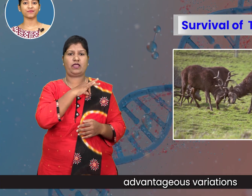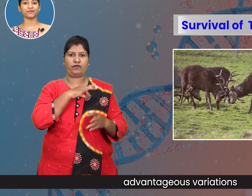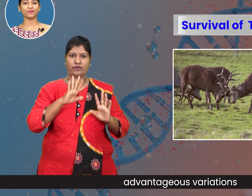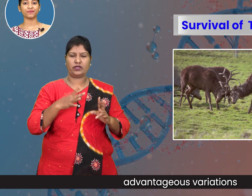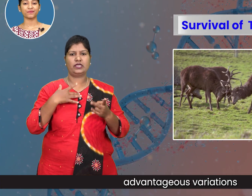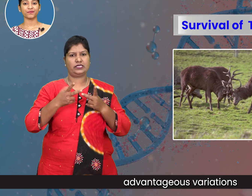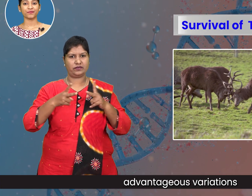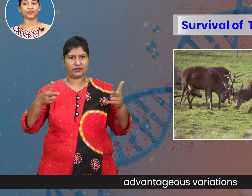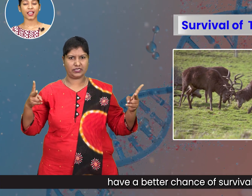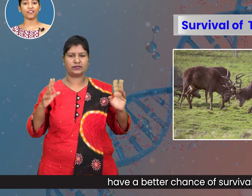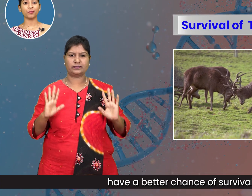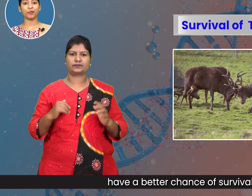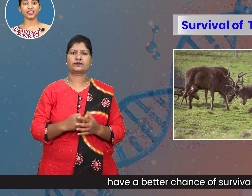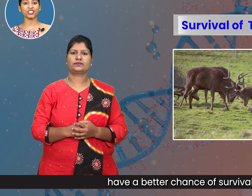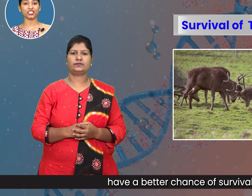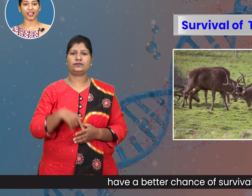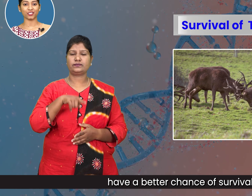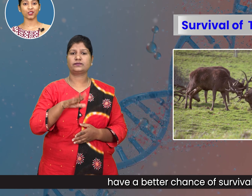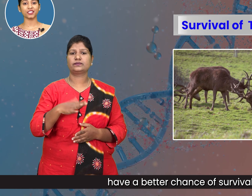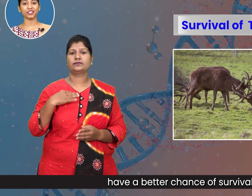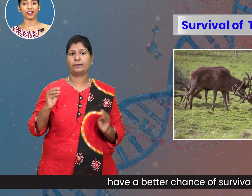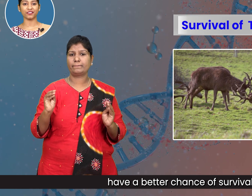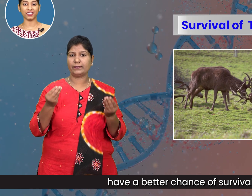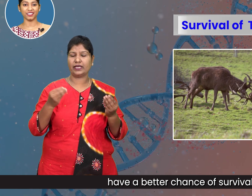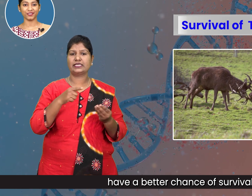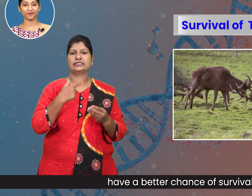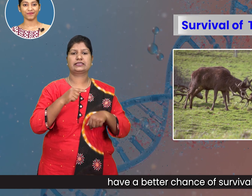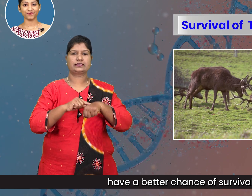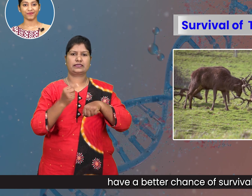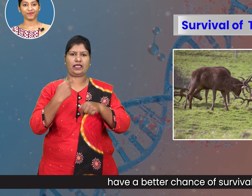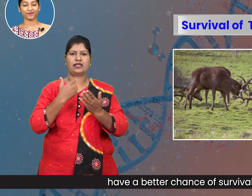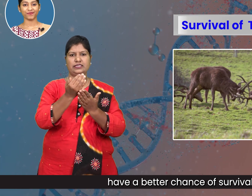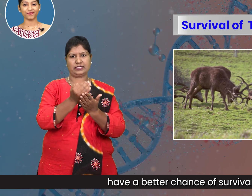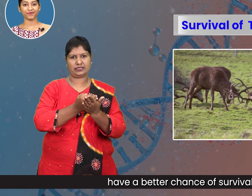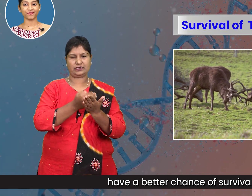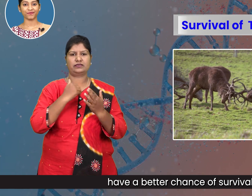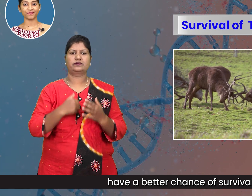variations have a better chance of survival.